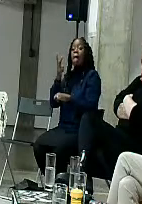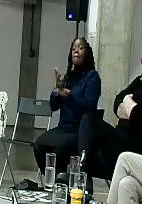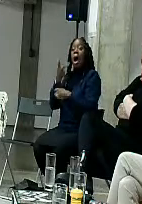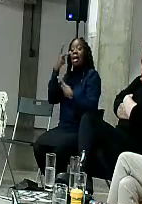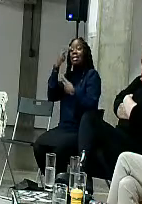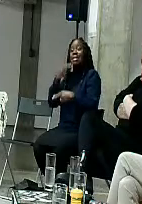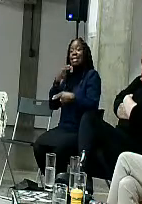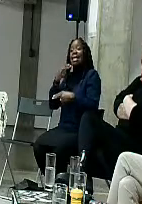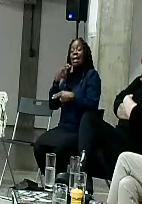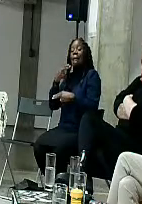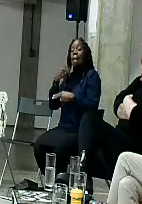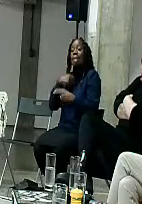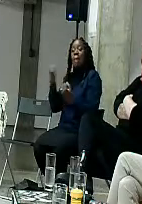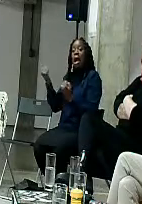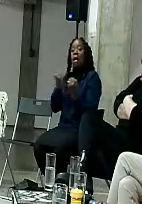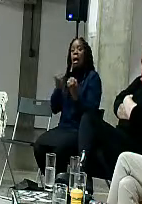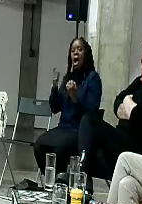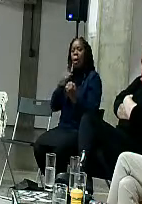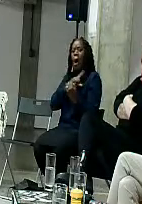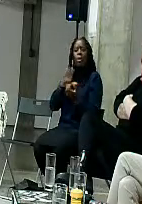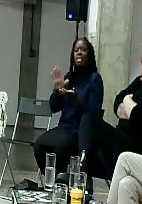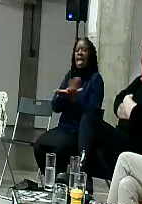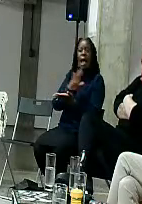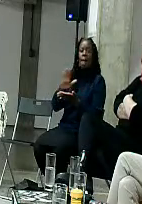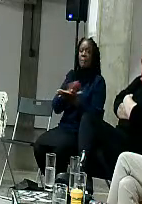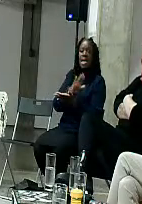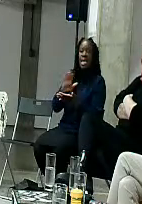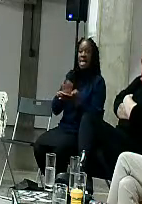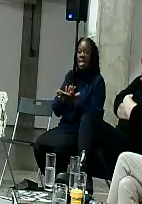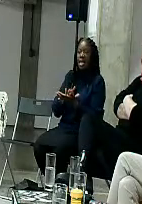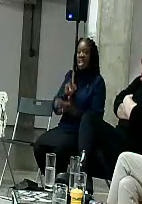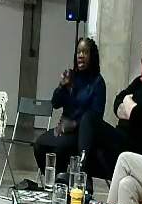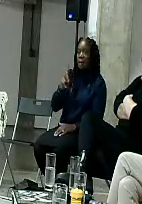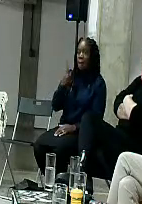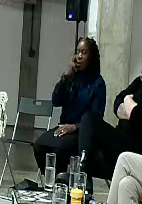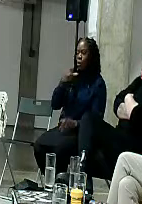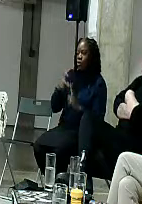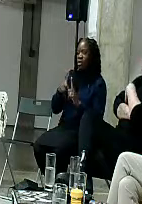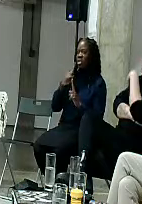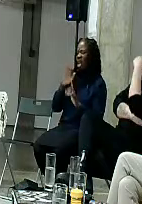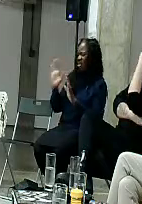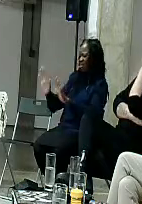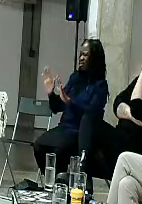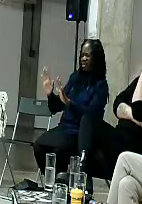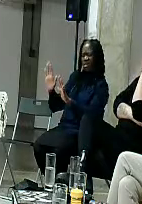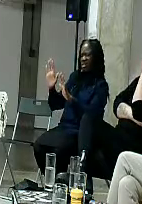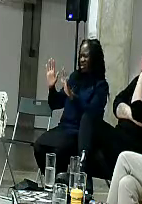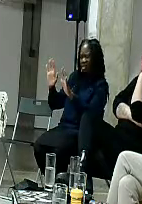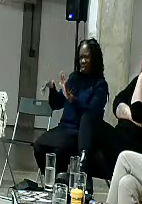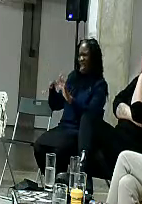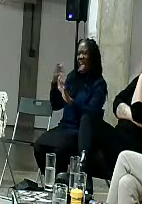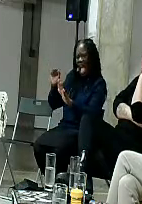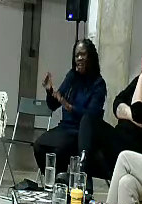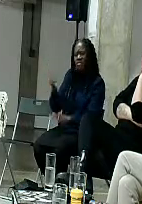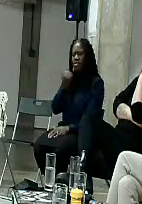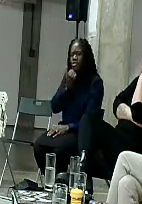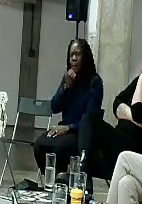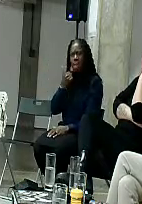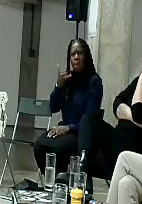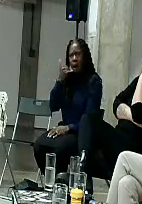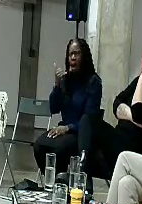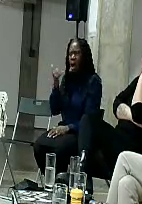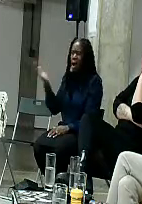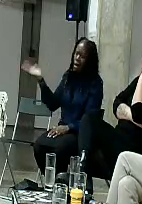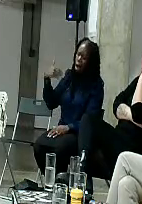see. I wasn't happy. But my eldest daughter said, Mum, they've got your number, they'll call you.